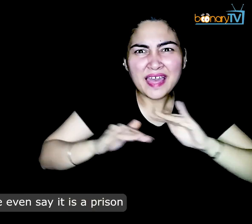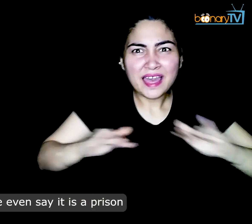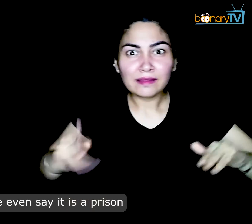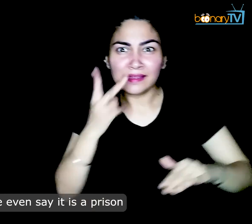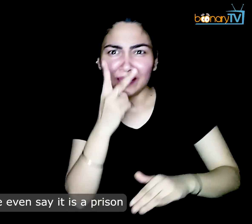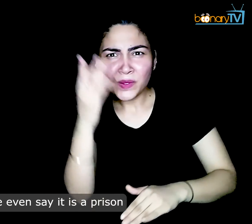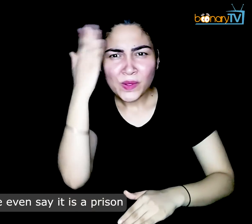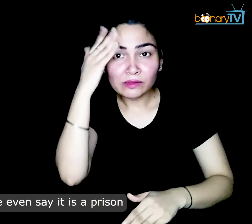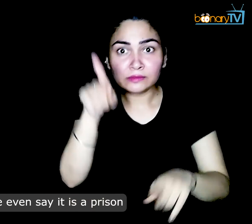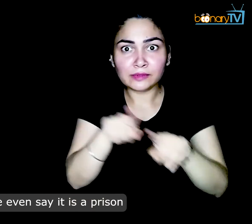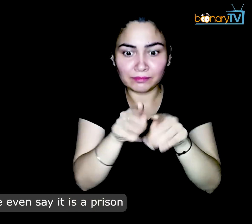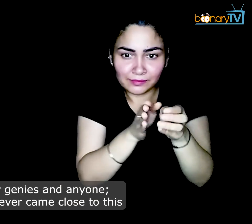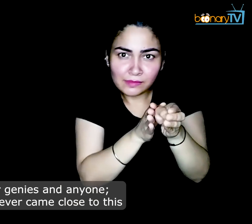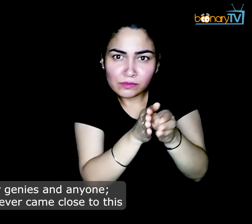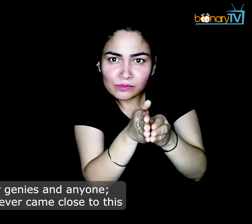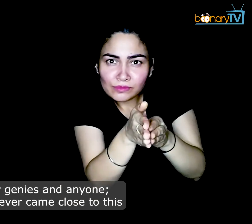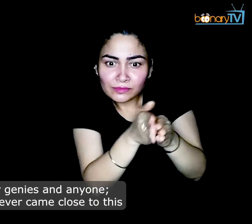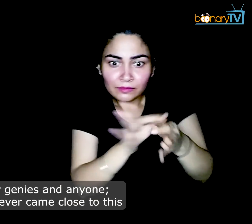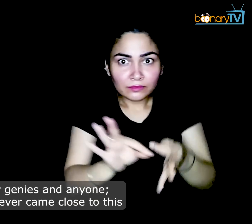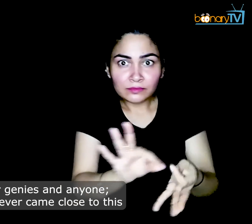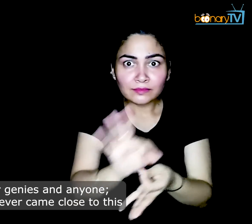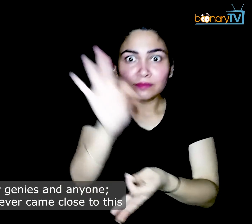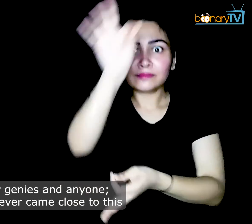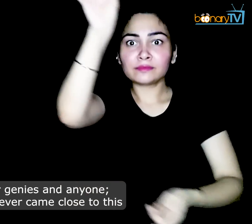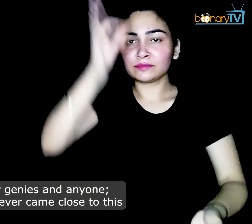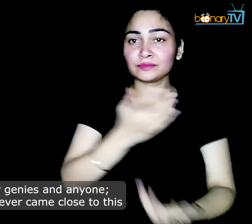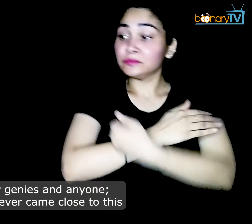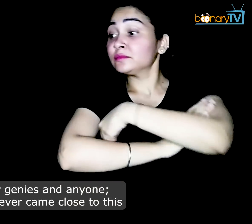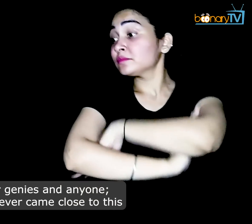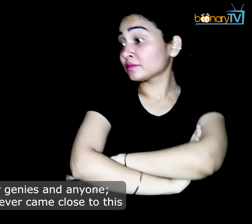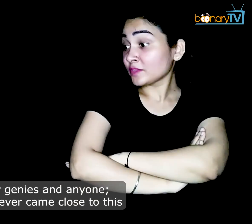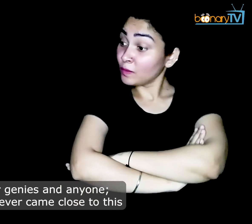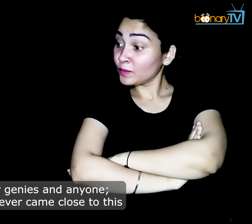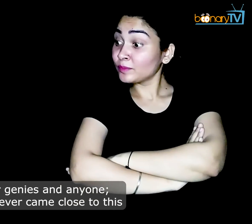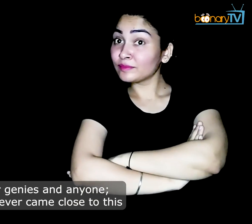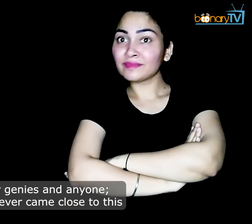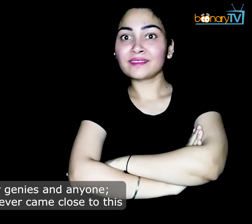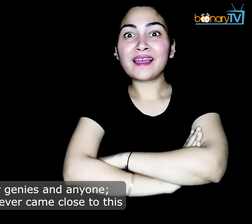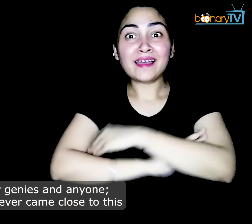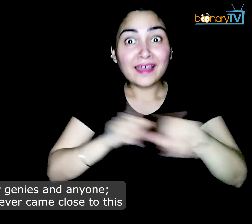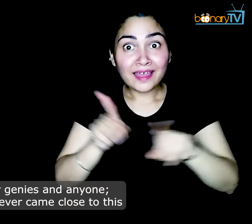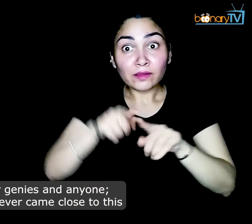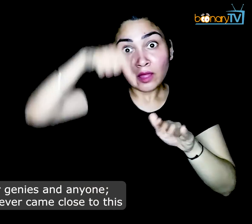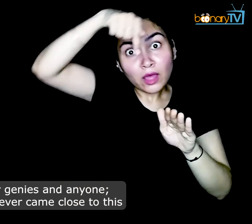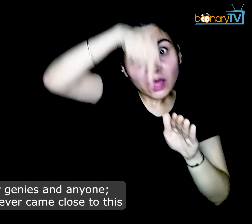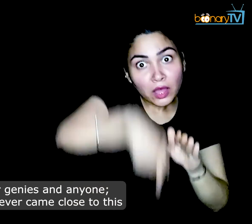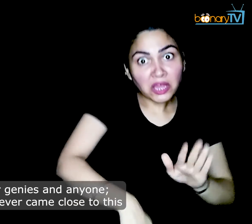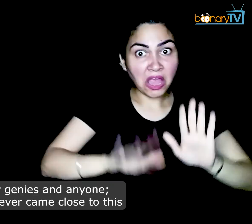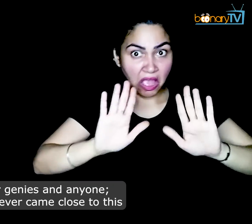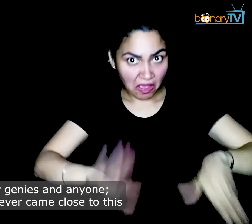a prison for genies and anyone.